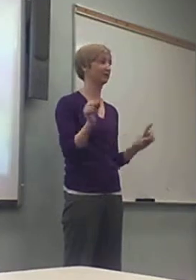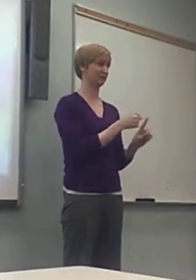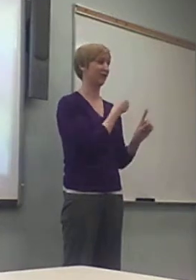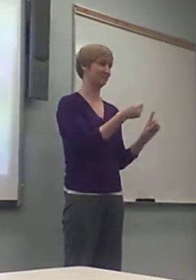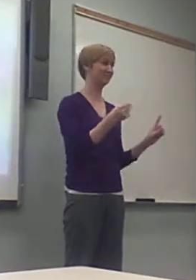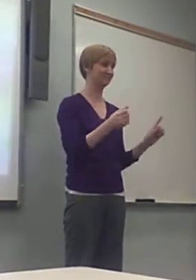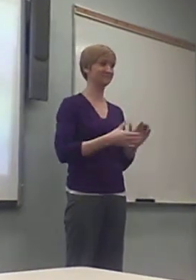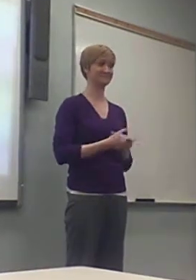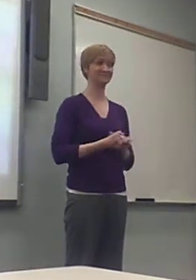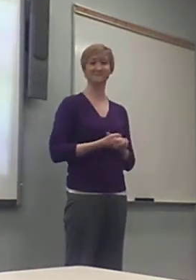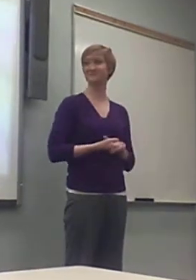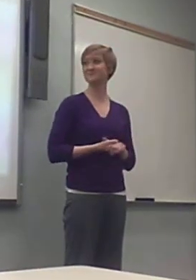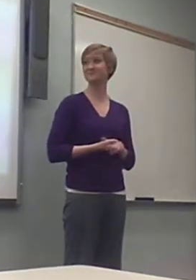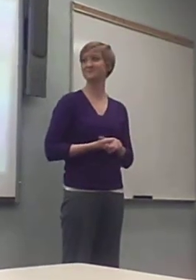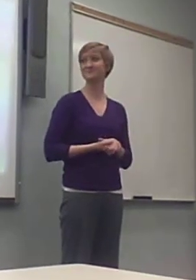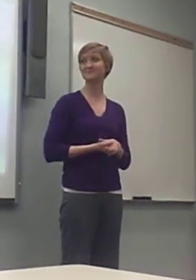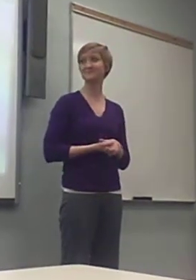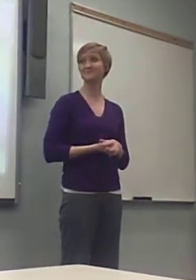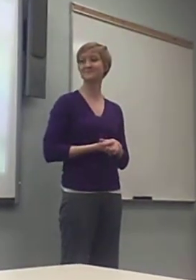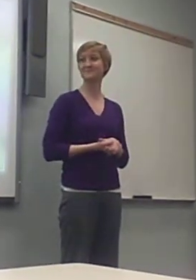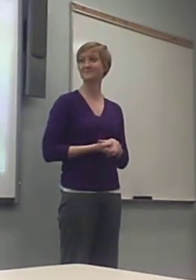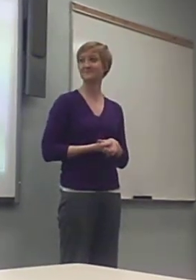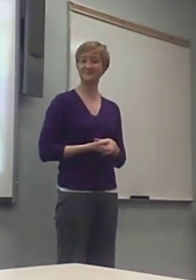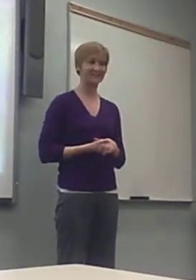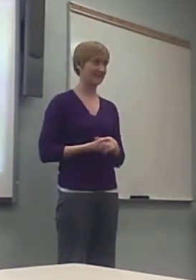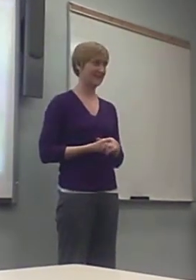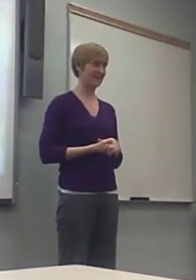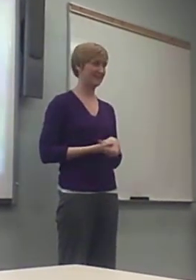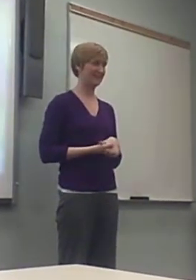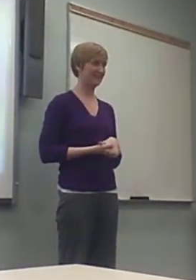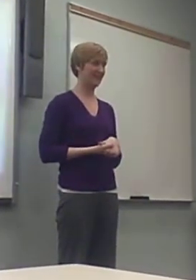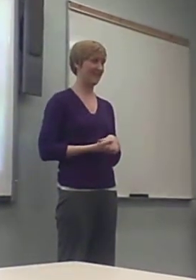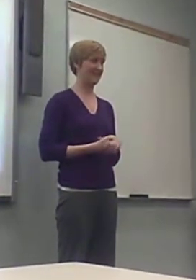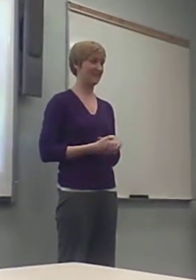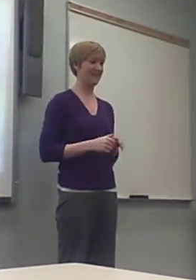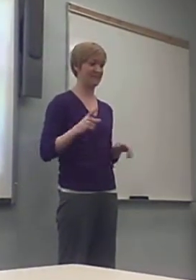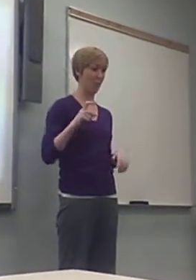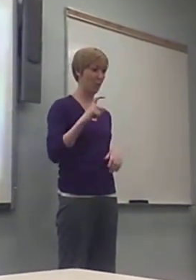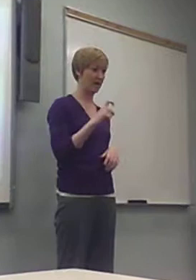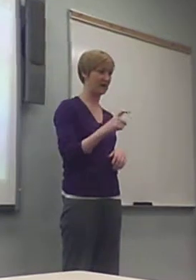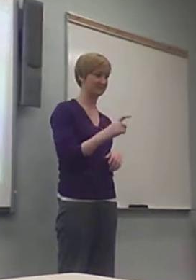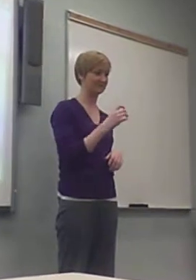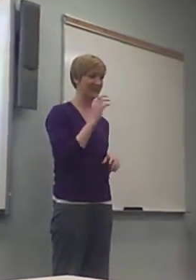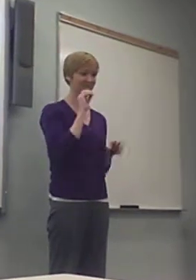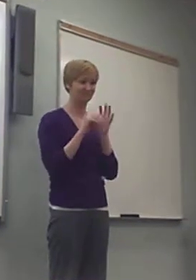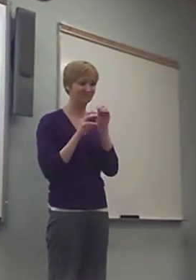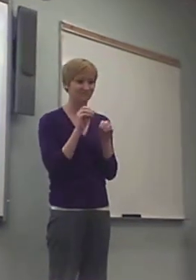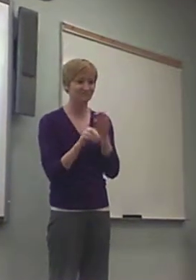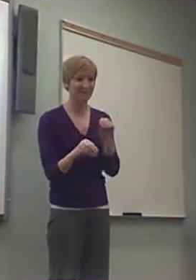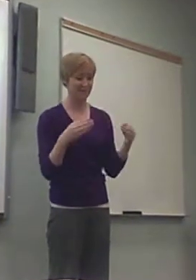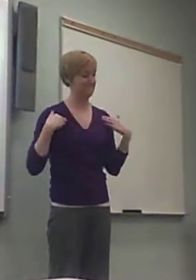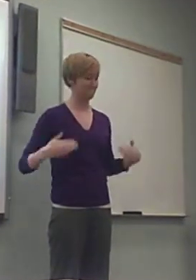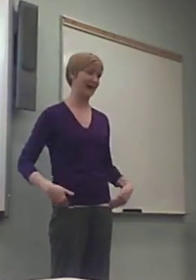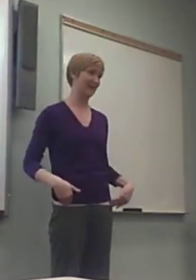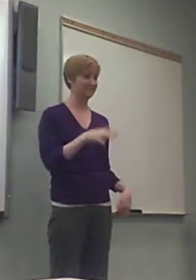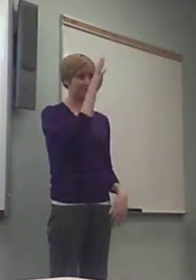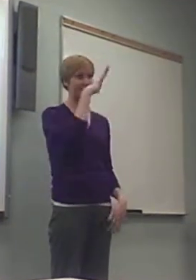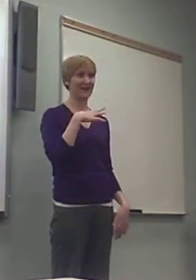worms. Okay, so, and then he was eaten by worms and it was all that, right? But what I want you to focus on in this particular sentence is